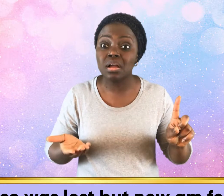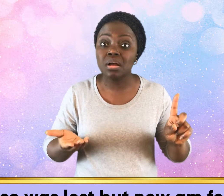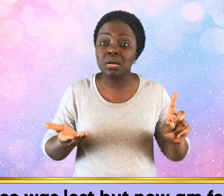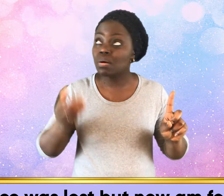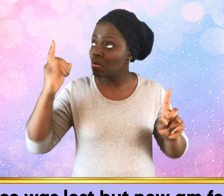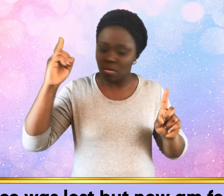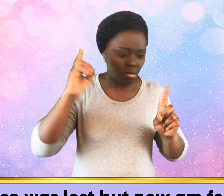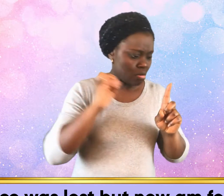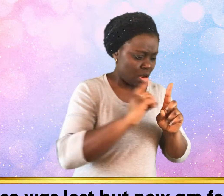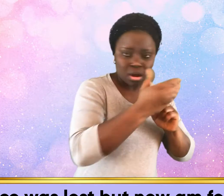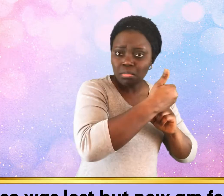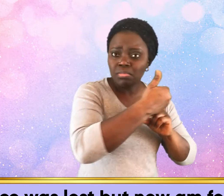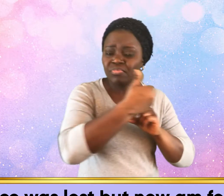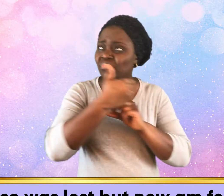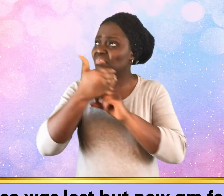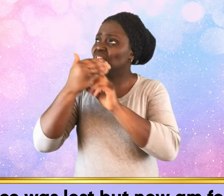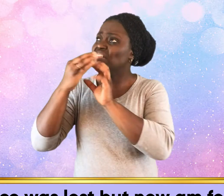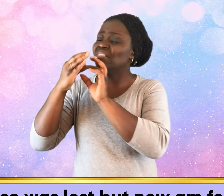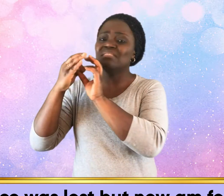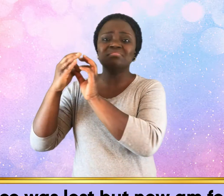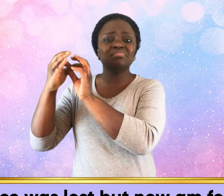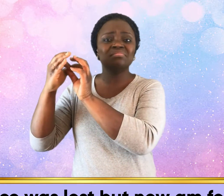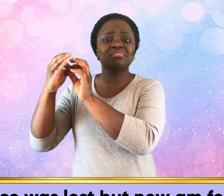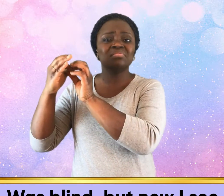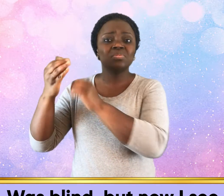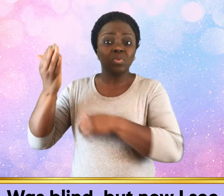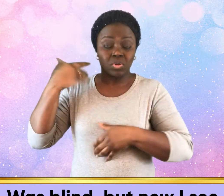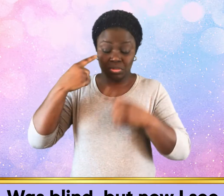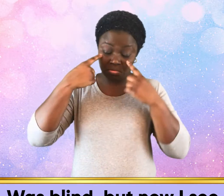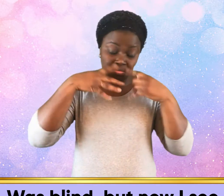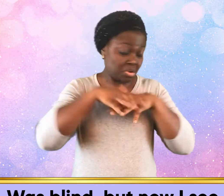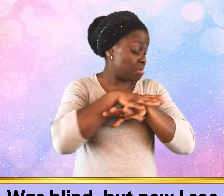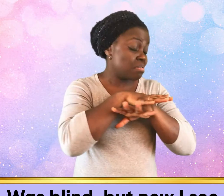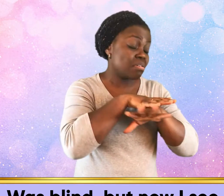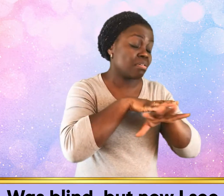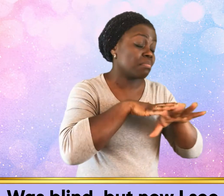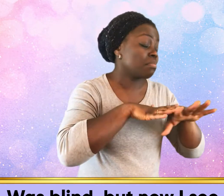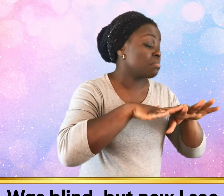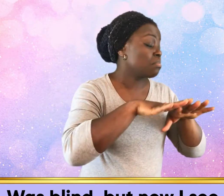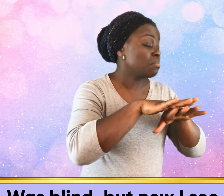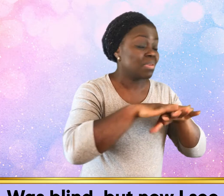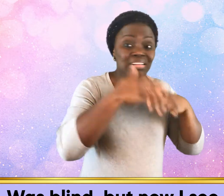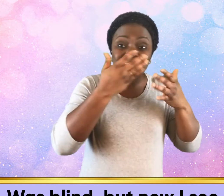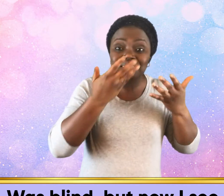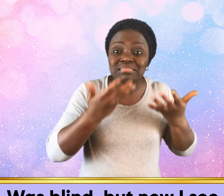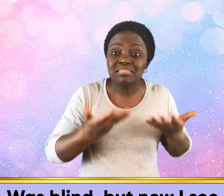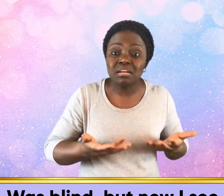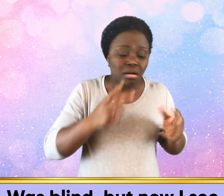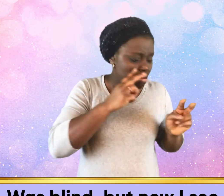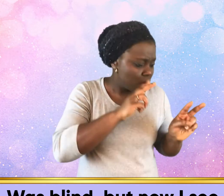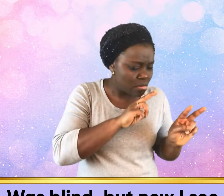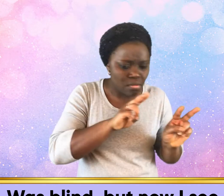I'm found Was blind, but now